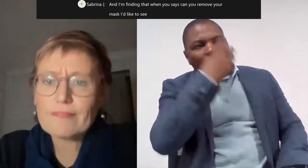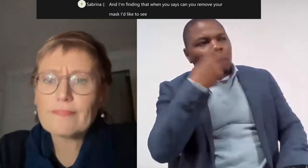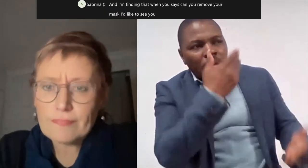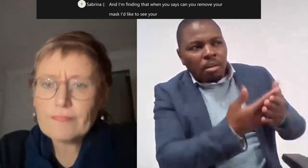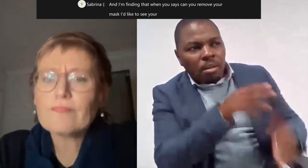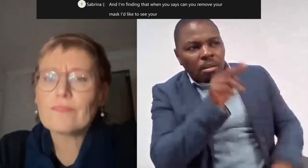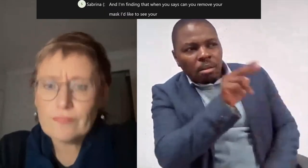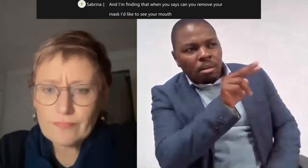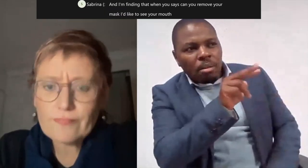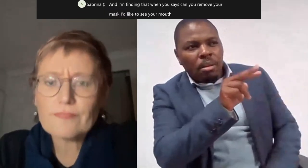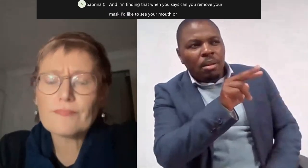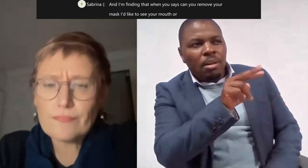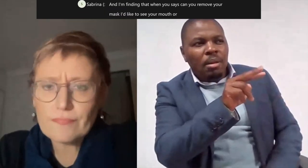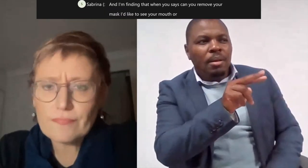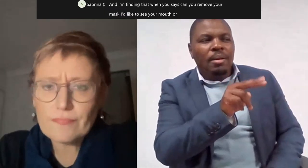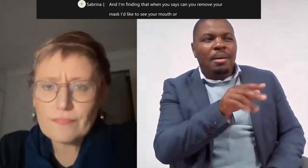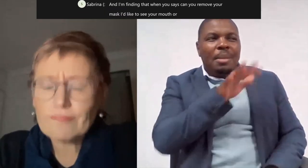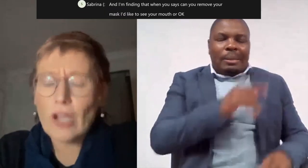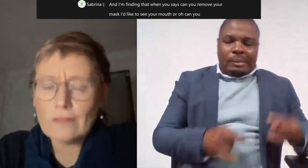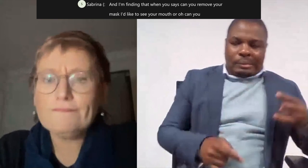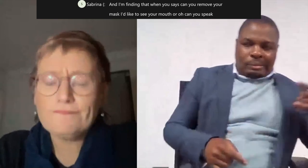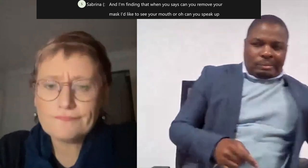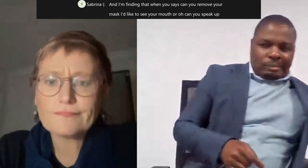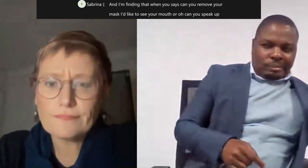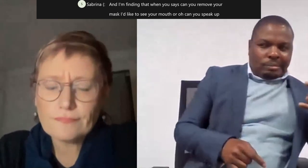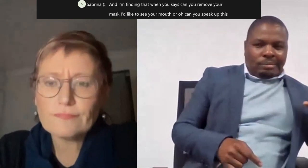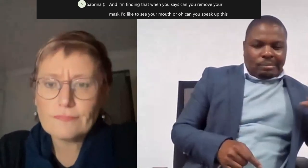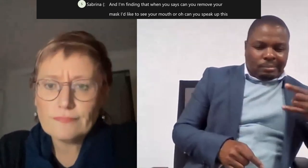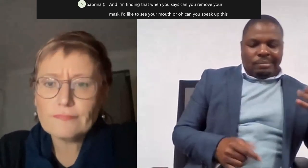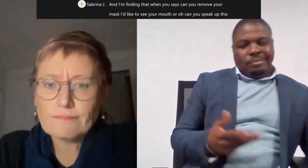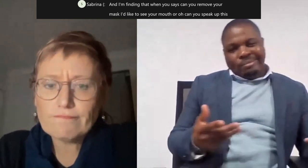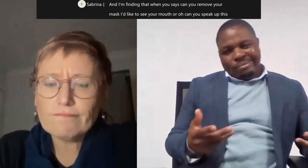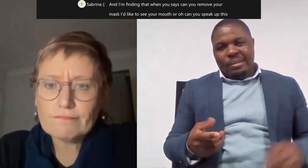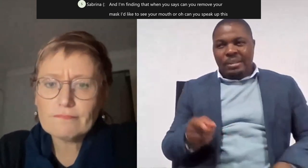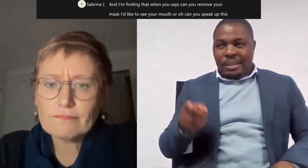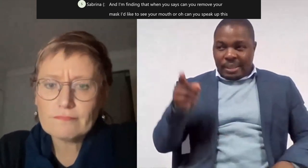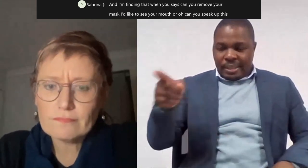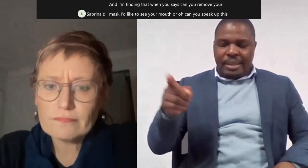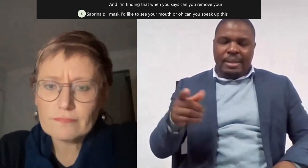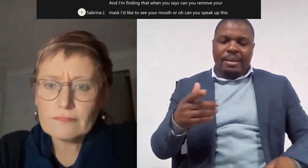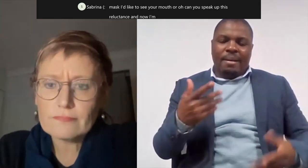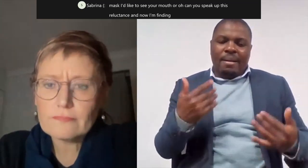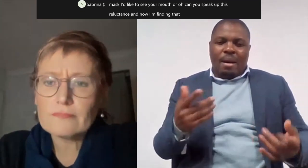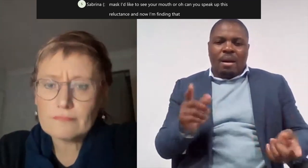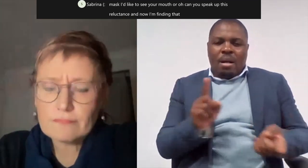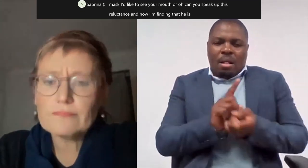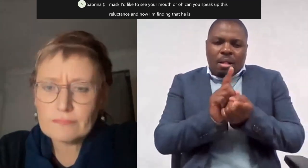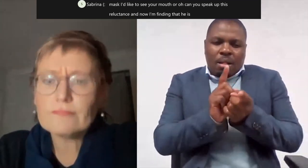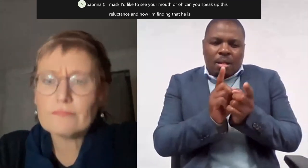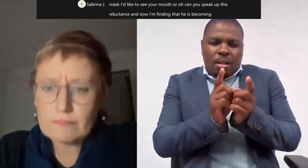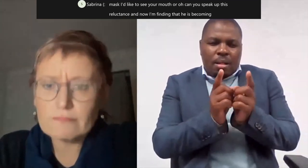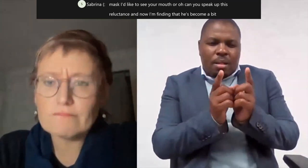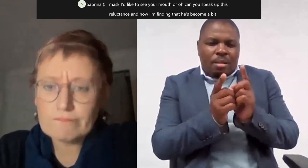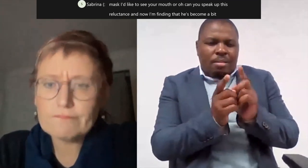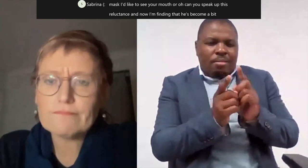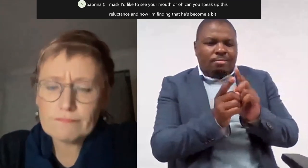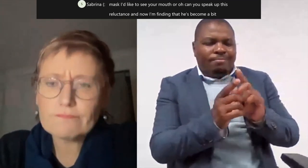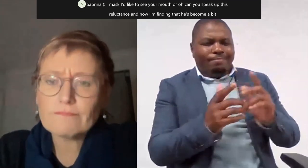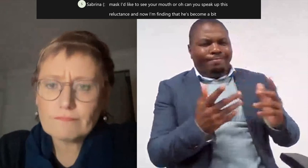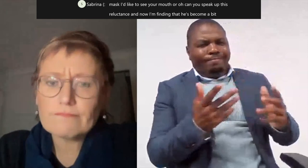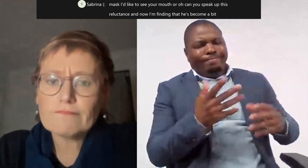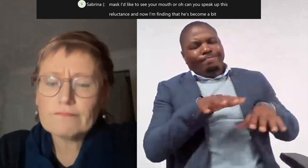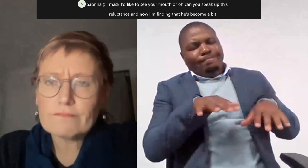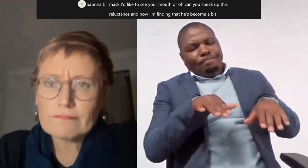or can you speak up? There's a reluctance. And now I'm finding that he's become a bit reclusive